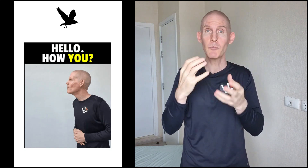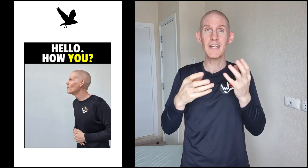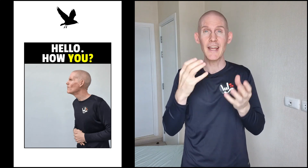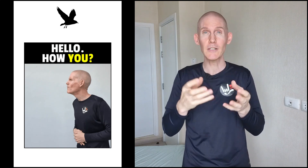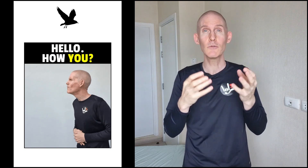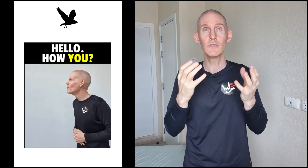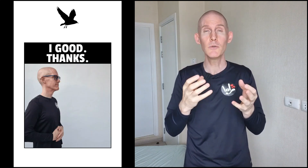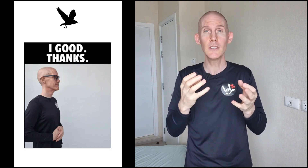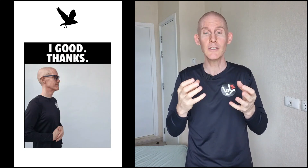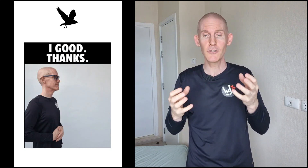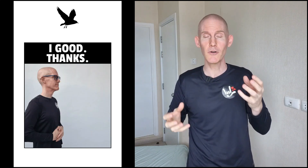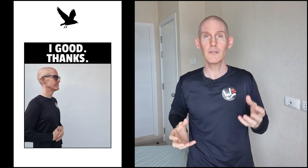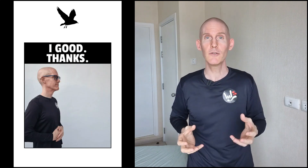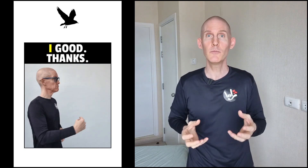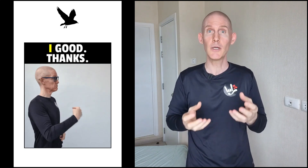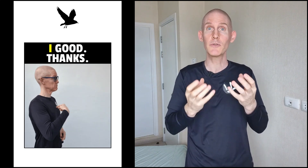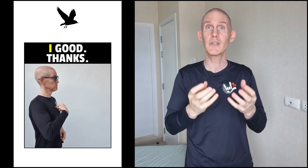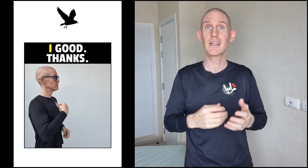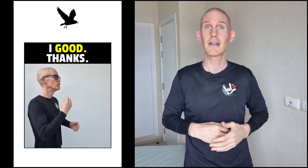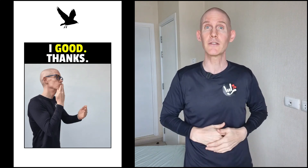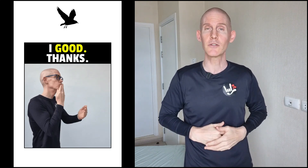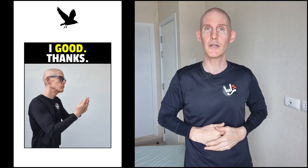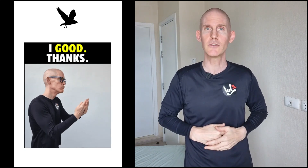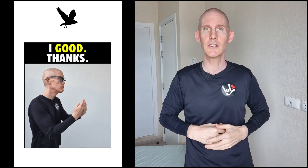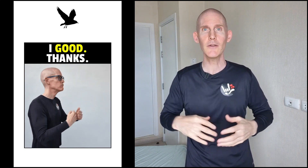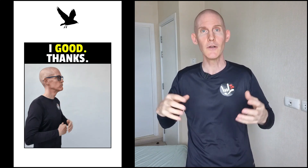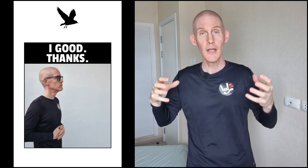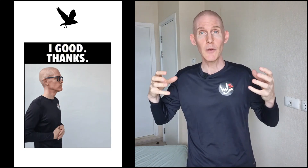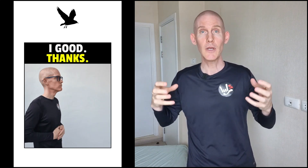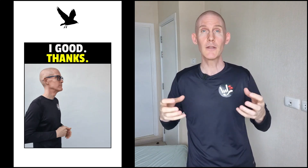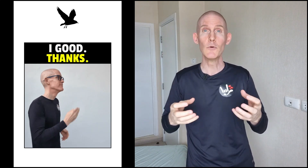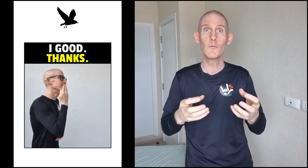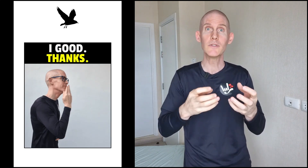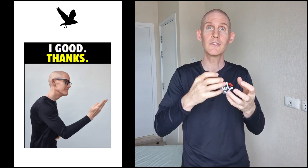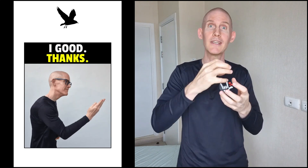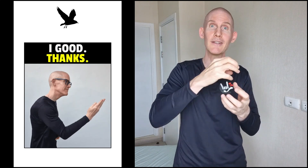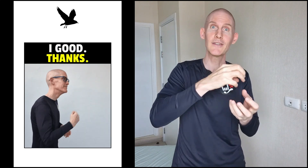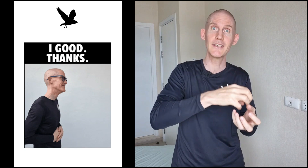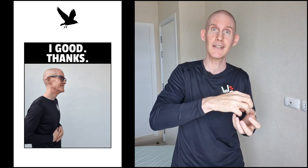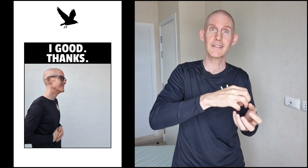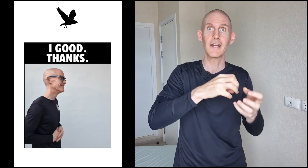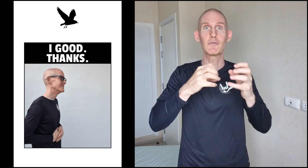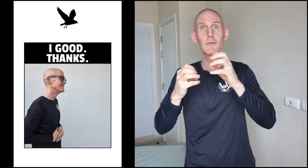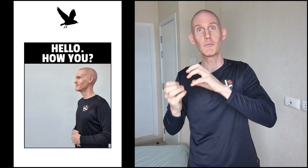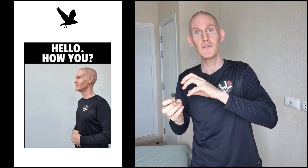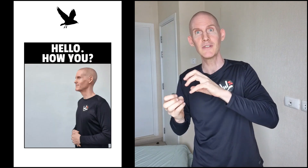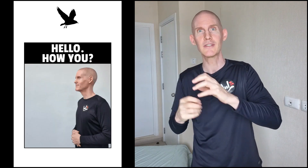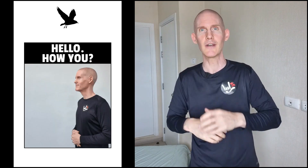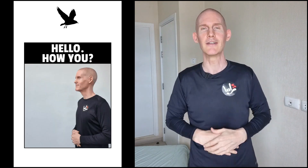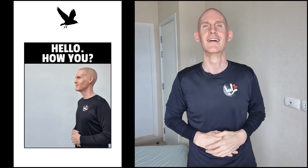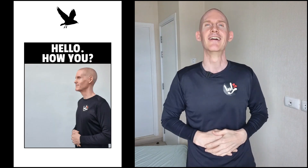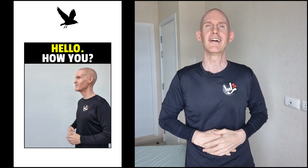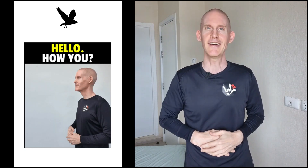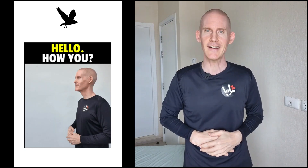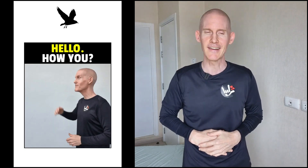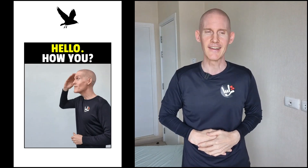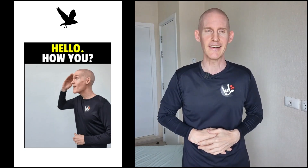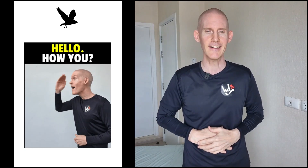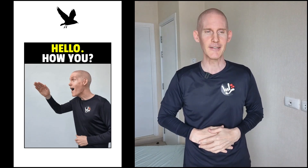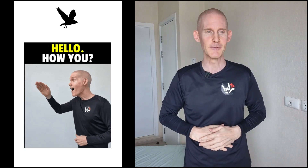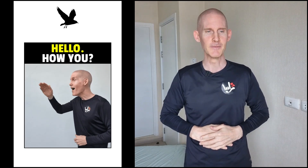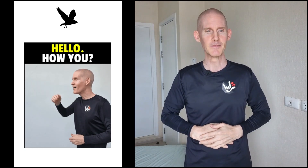and just by naturally doing it, you're going to be able to connect the signs together and make the movements to get to the next sign from the previous sign.